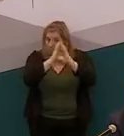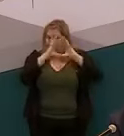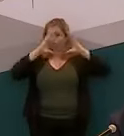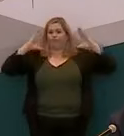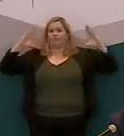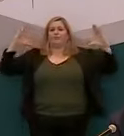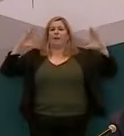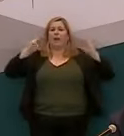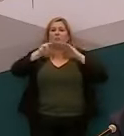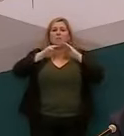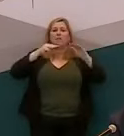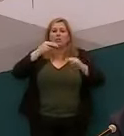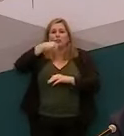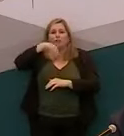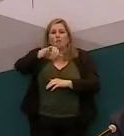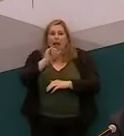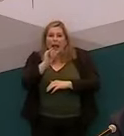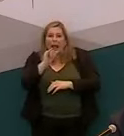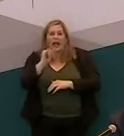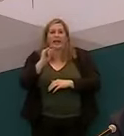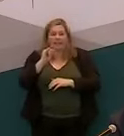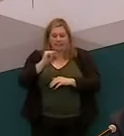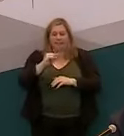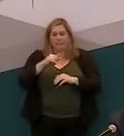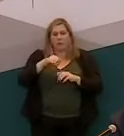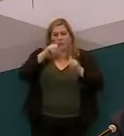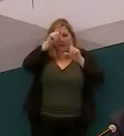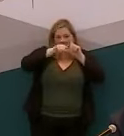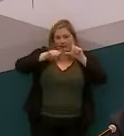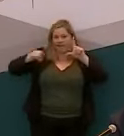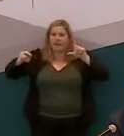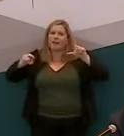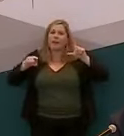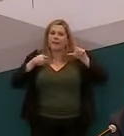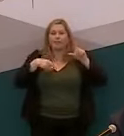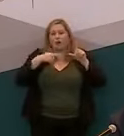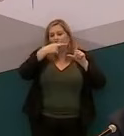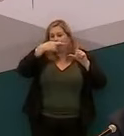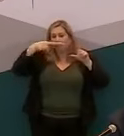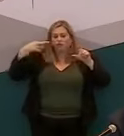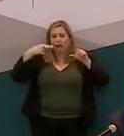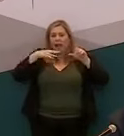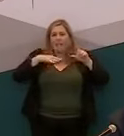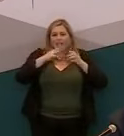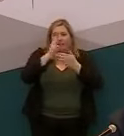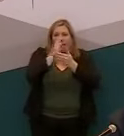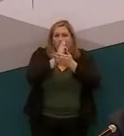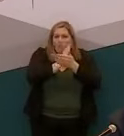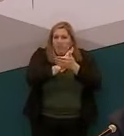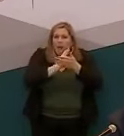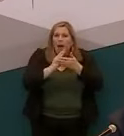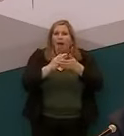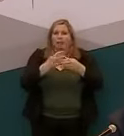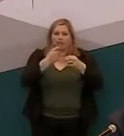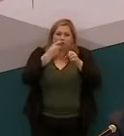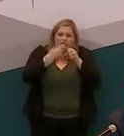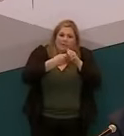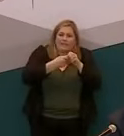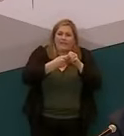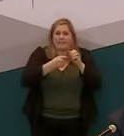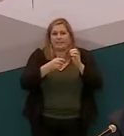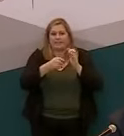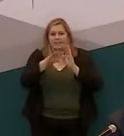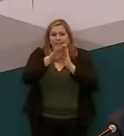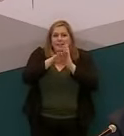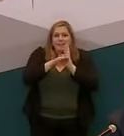an expanded y-axis so we can see the detail. The red is the partially mitigated epidemic at reproduction